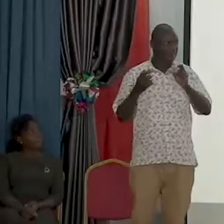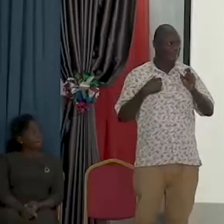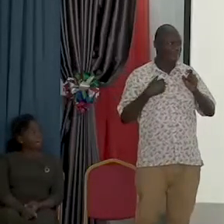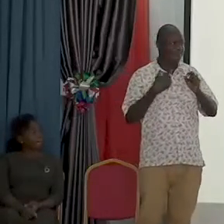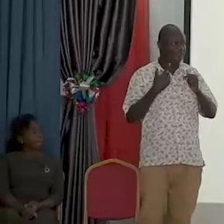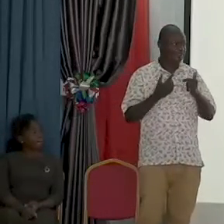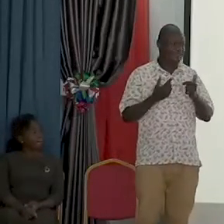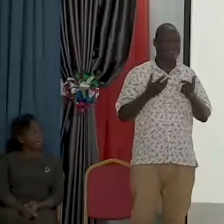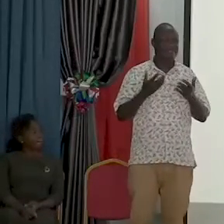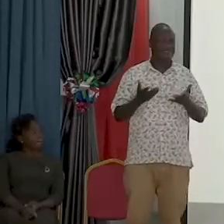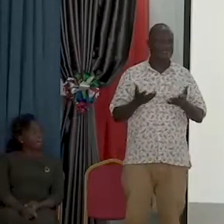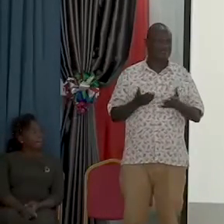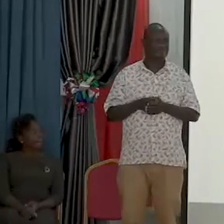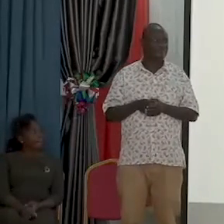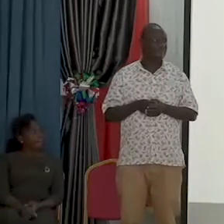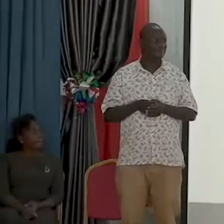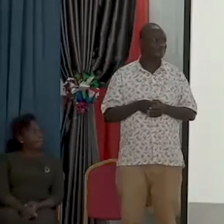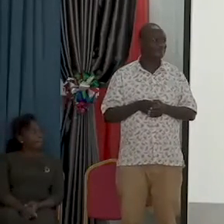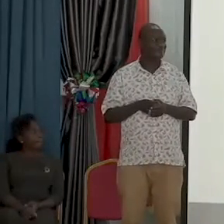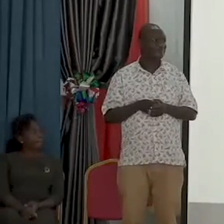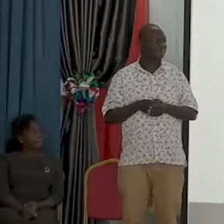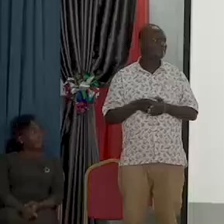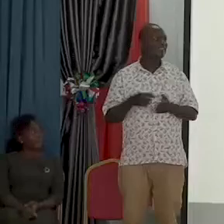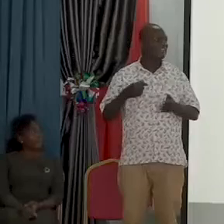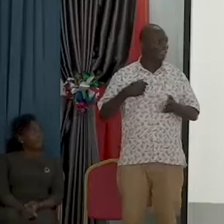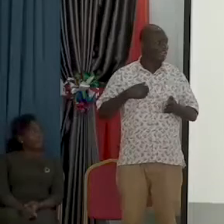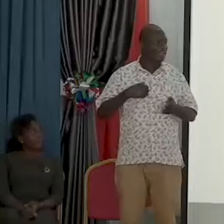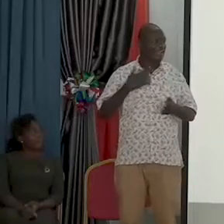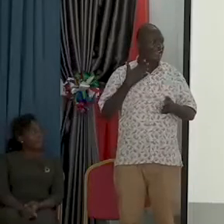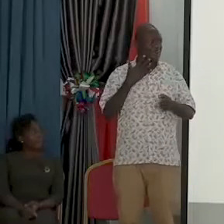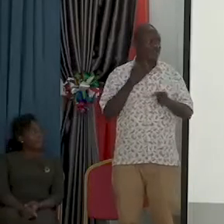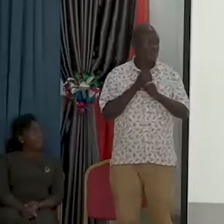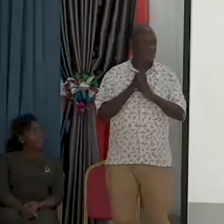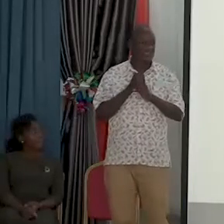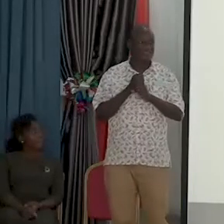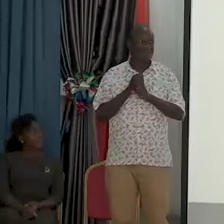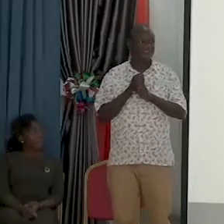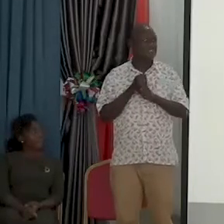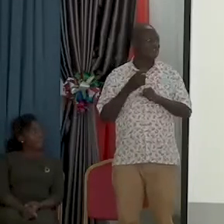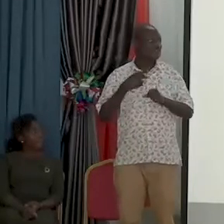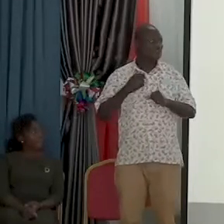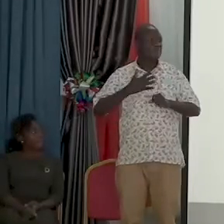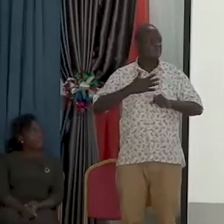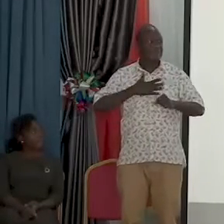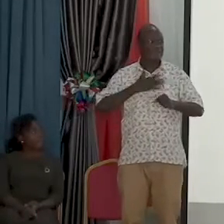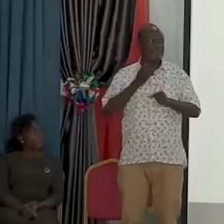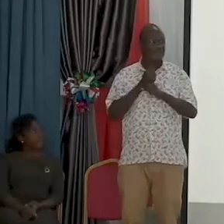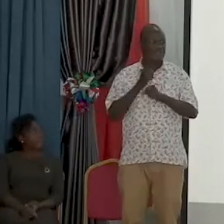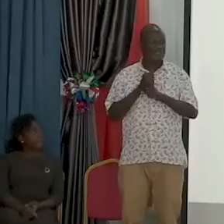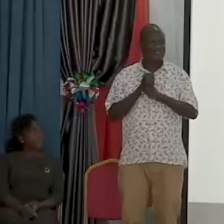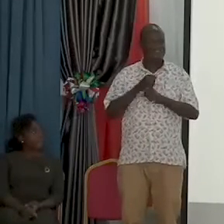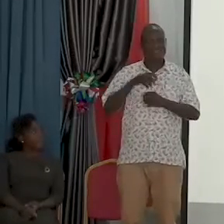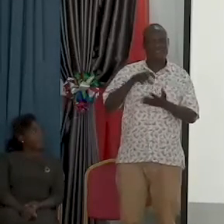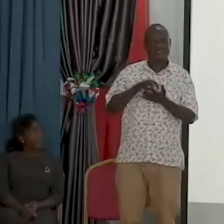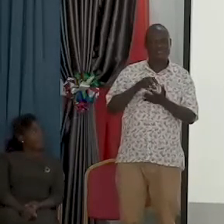cognitive levels. I try to walk into my work